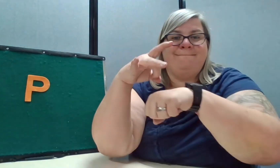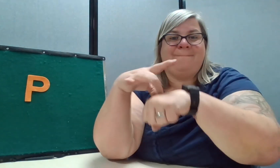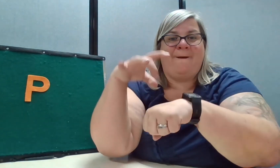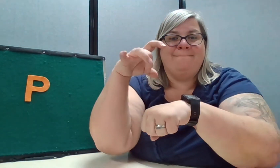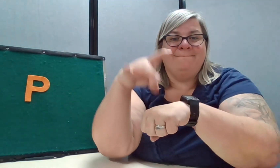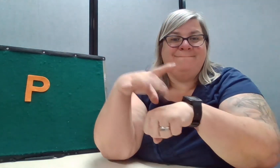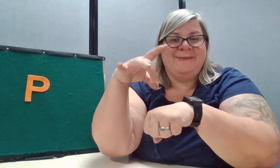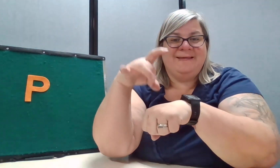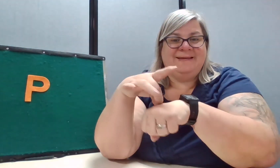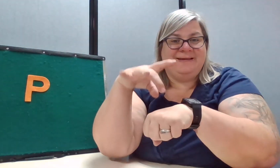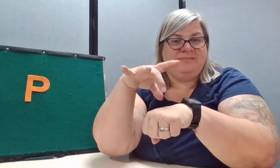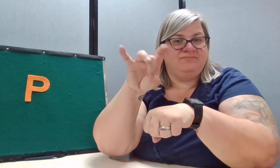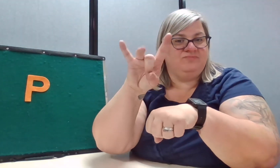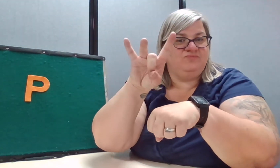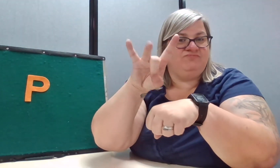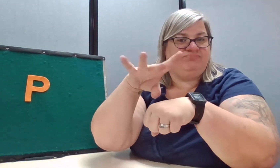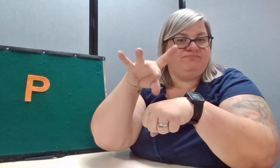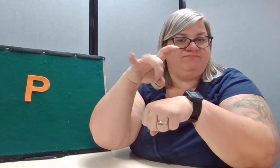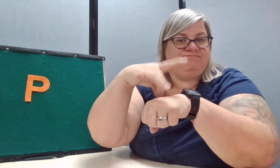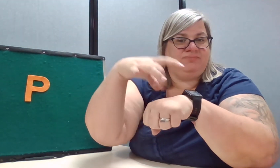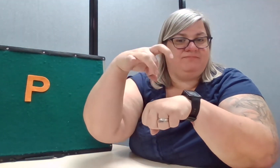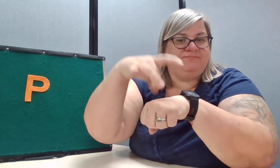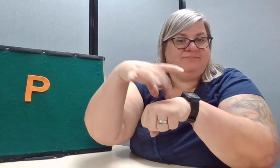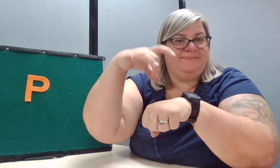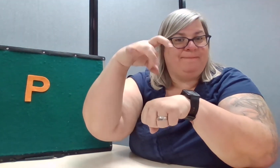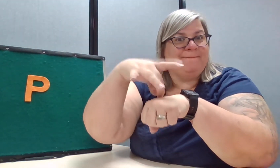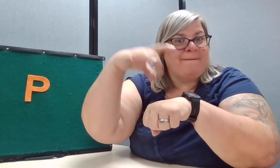Pumpkin. Just like flicking the pumpkin.